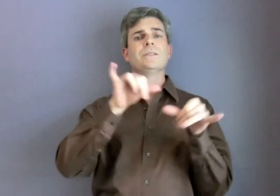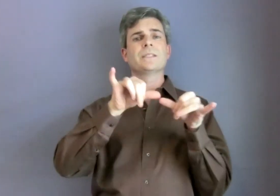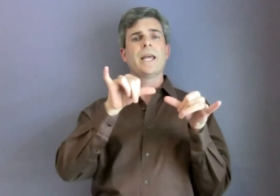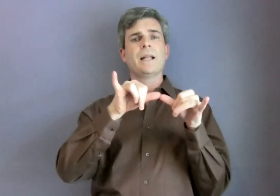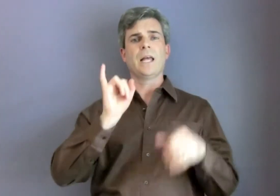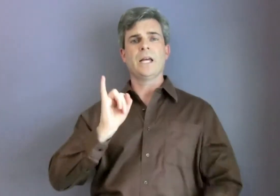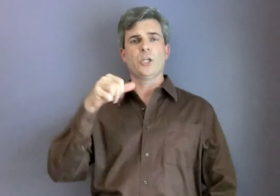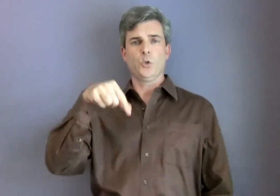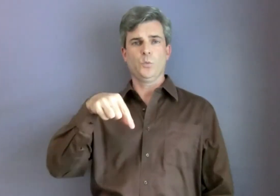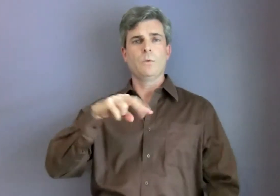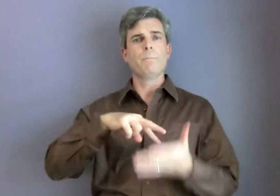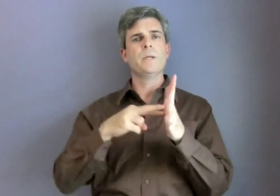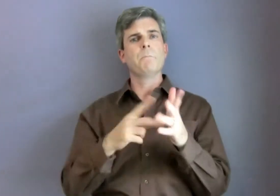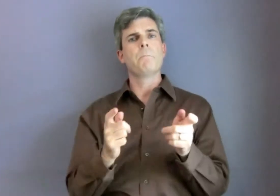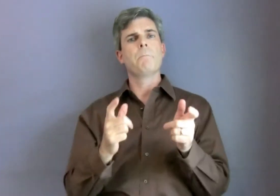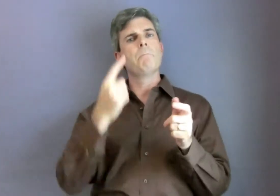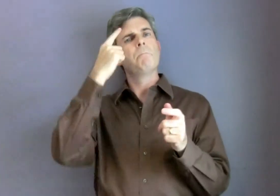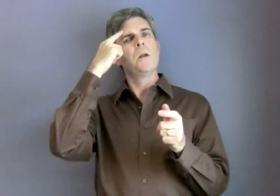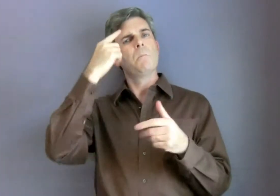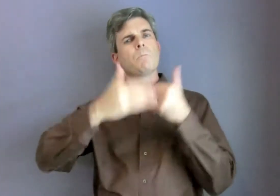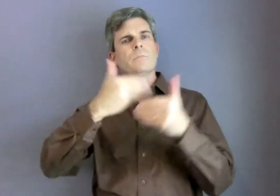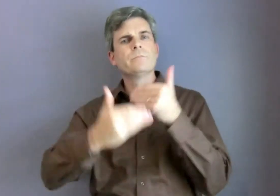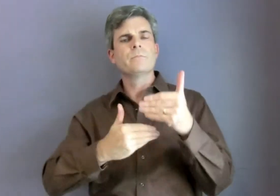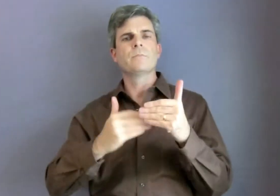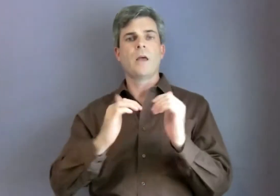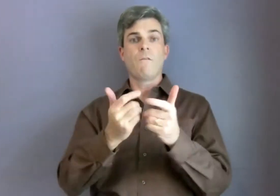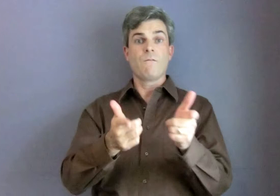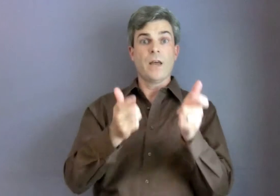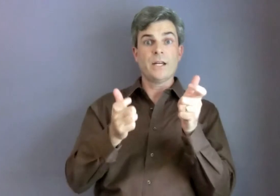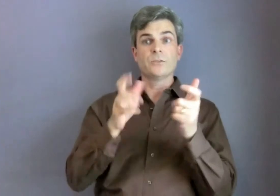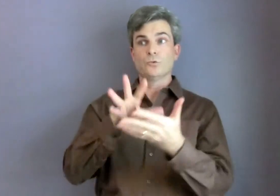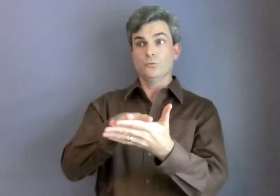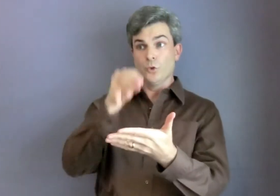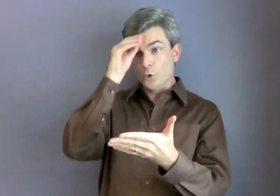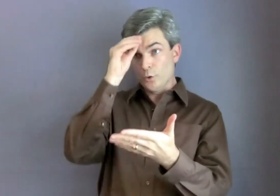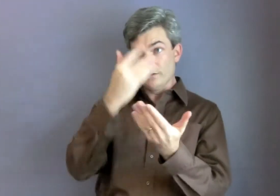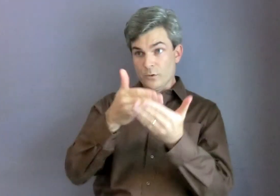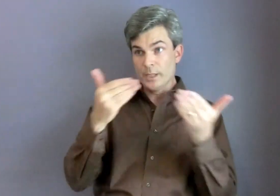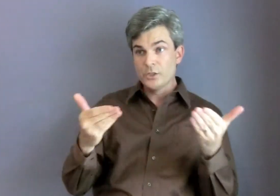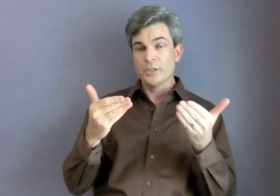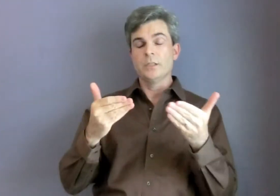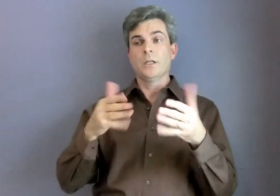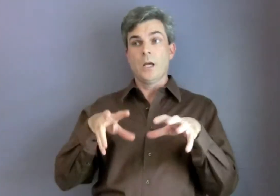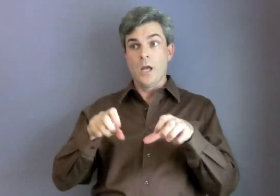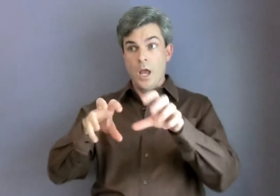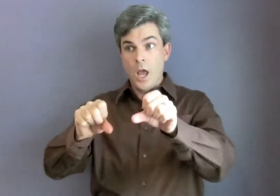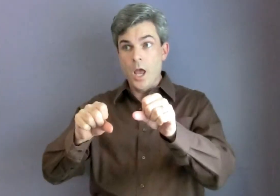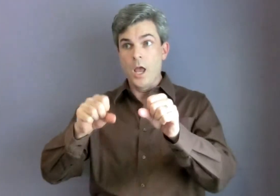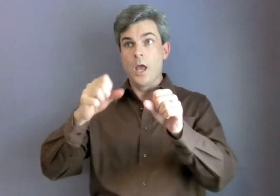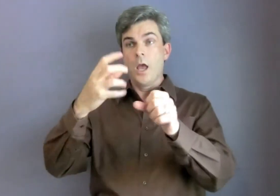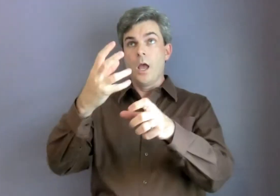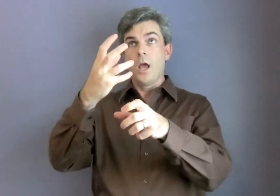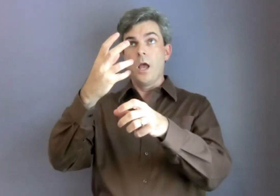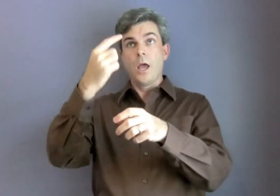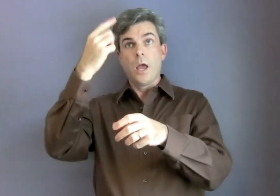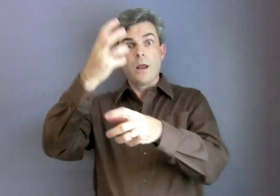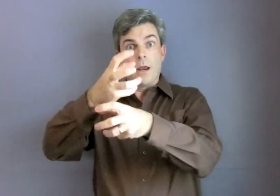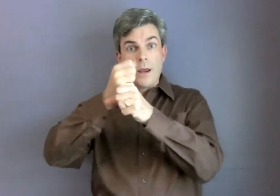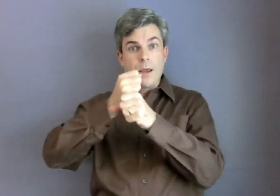you can acquire information, retain it, and retrieve it, that is essential for success in life today. And you can see here that there are